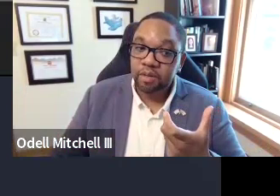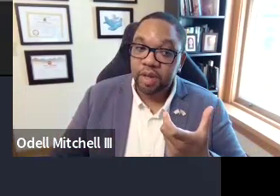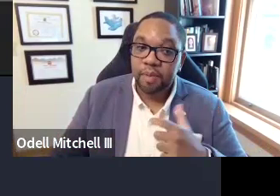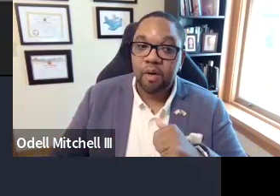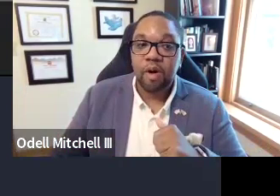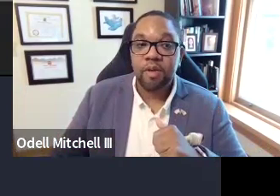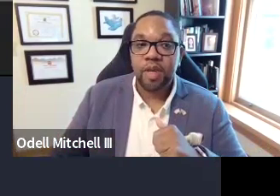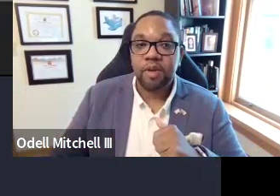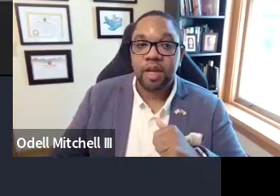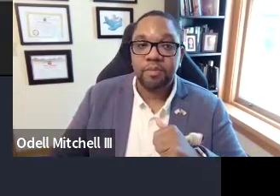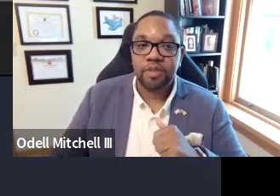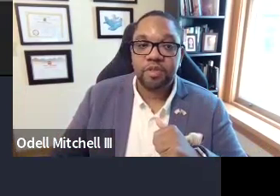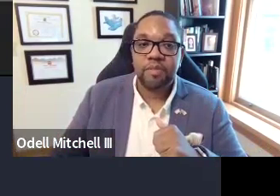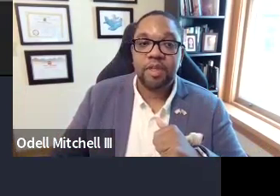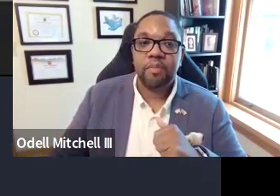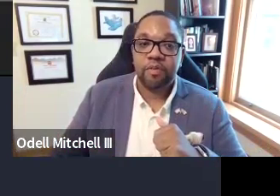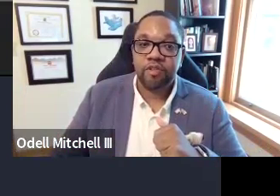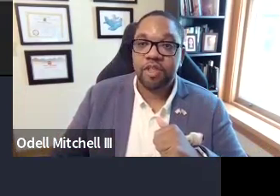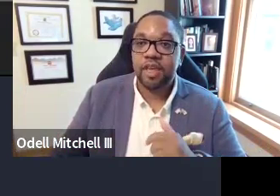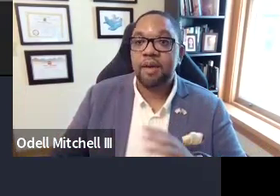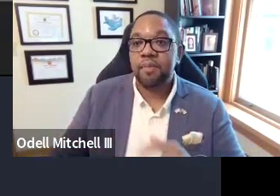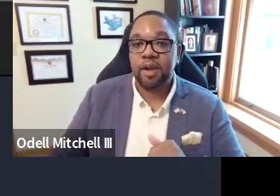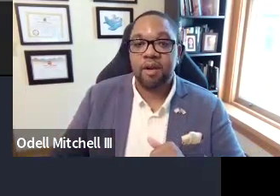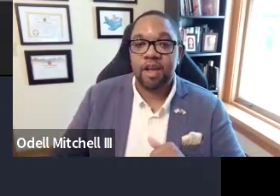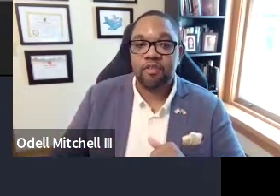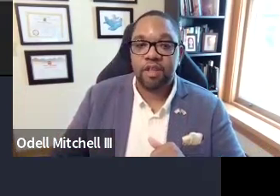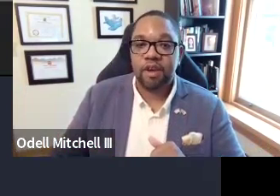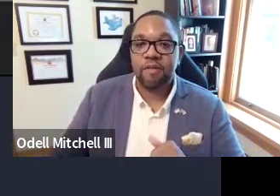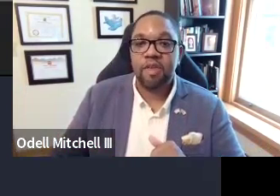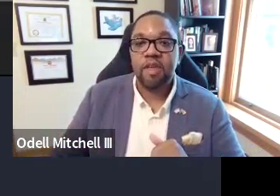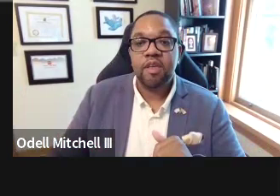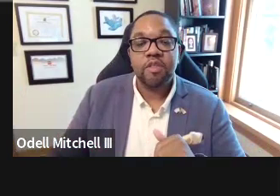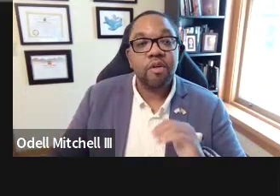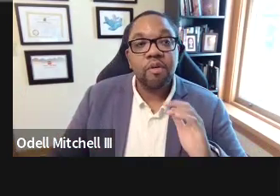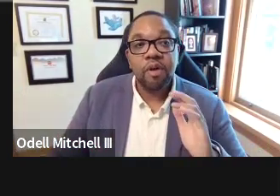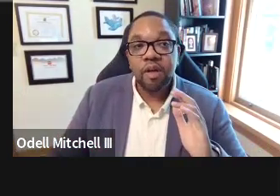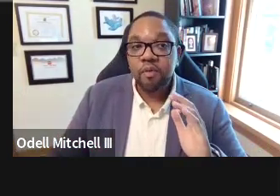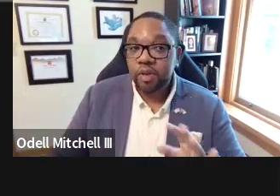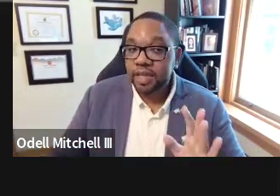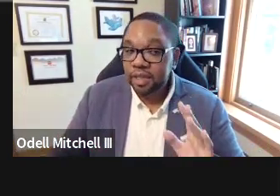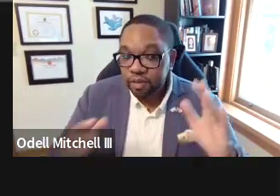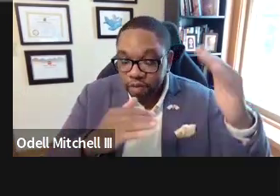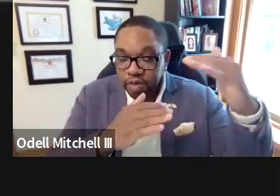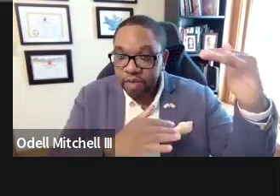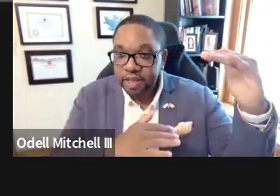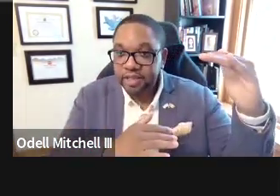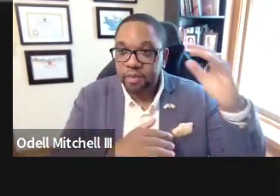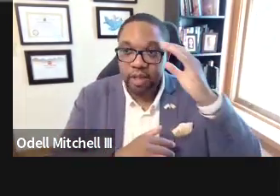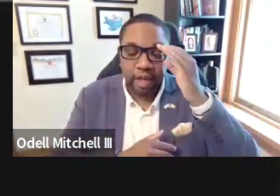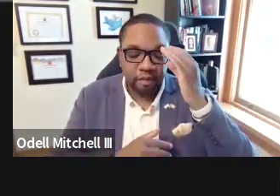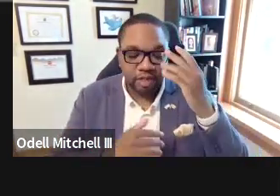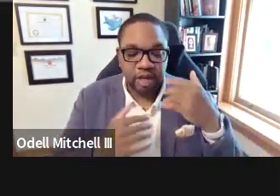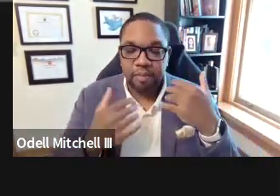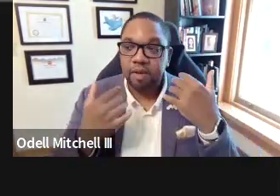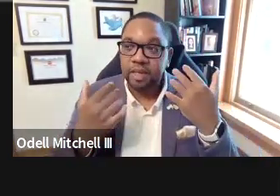talk a little bit about what we mean when it comes to some of the provisions that come up in our contracts here. So there are a few different things that we'll